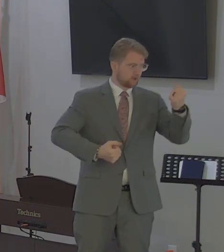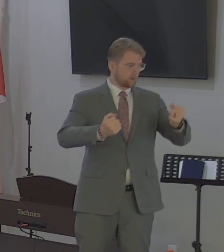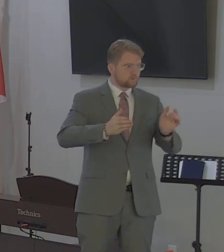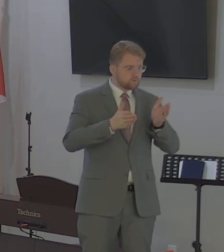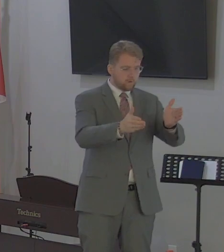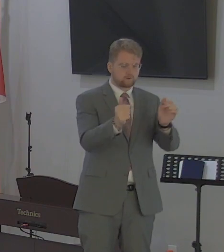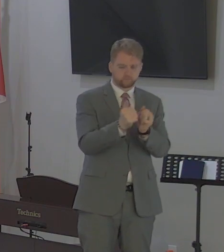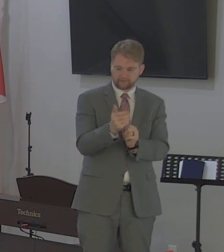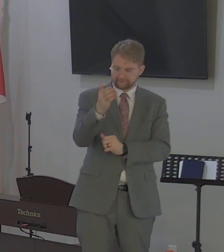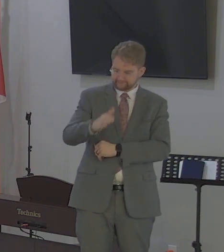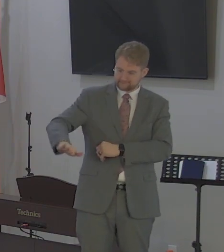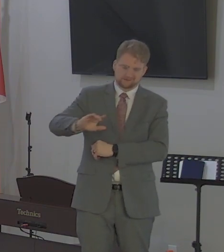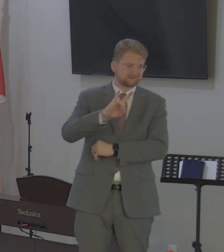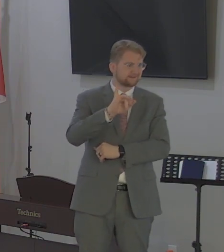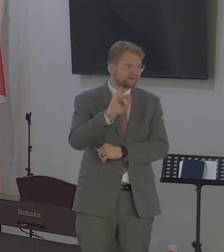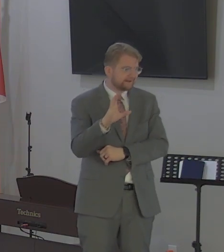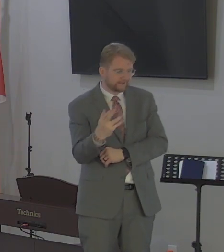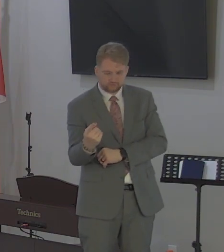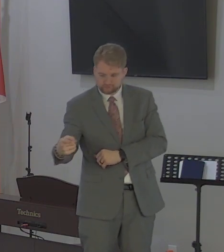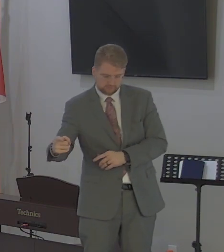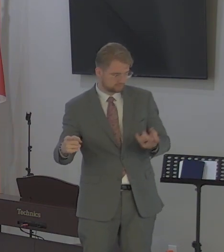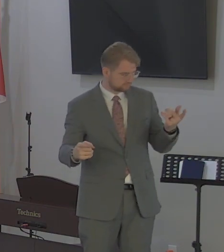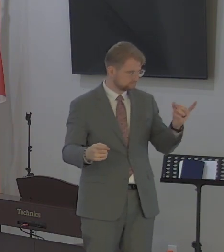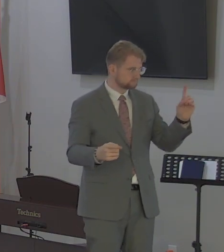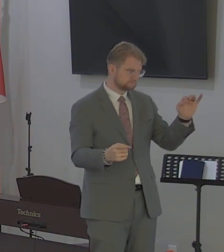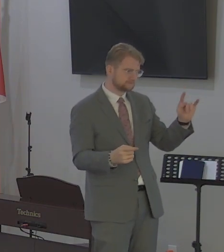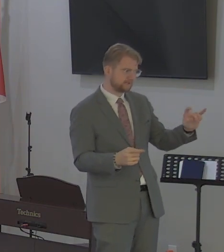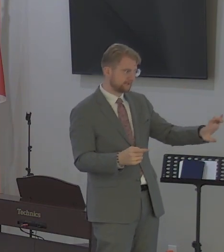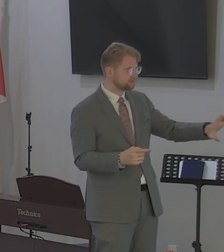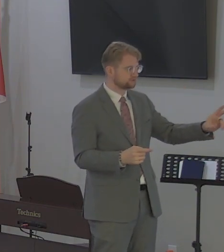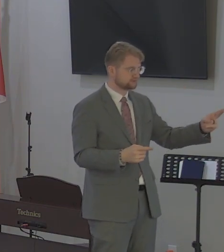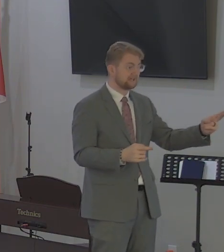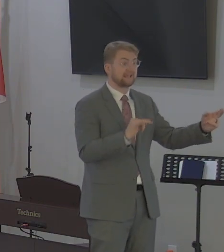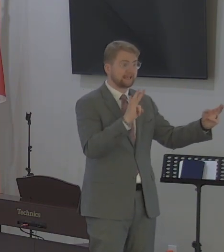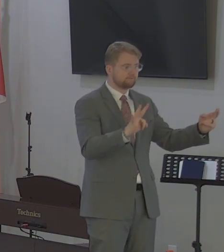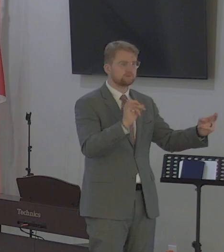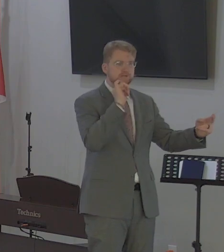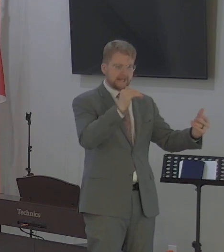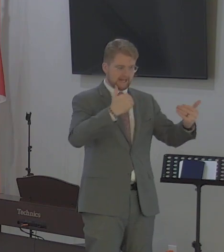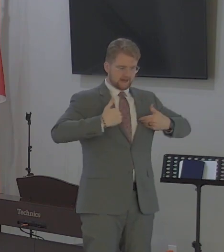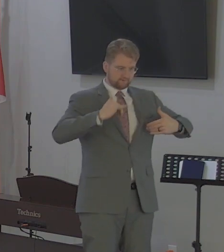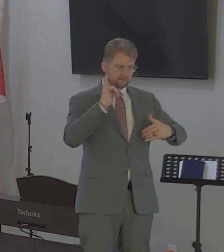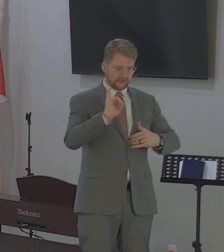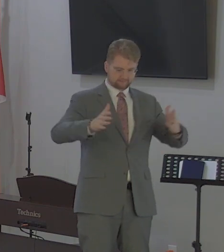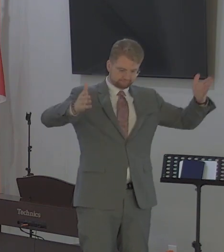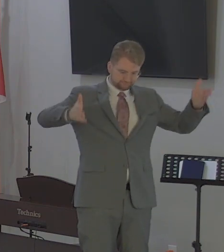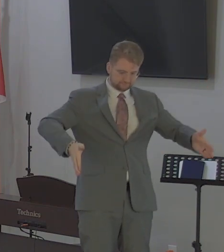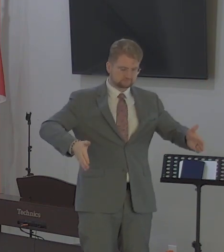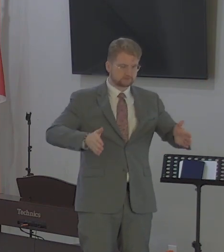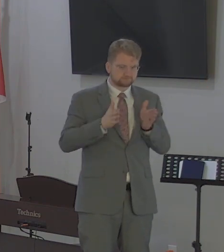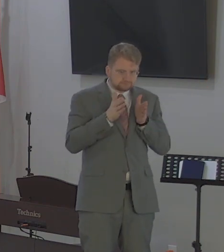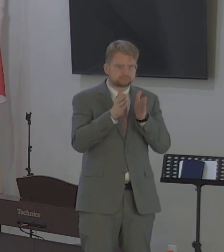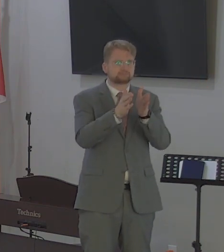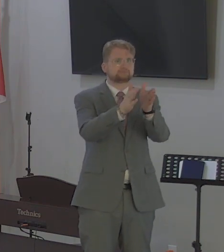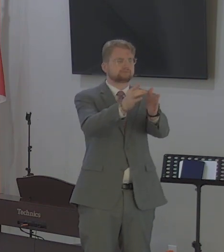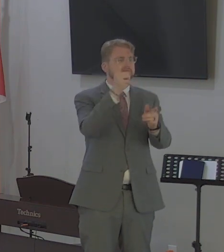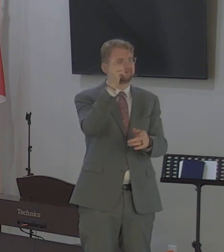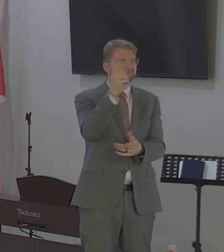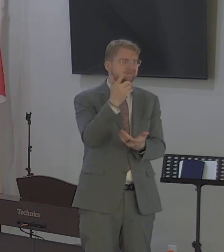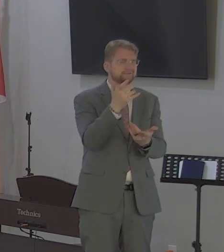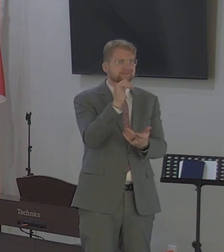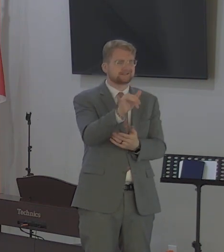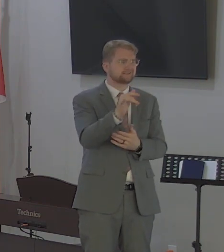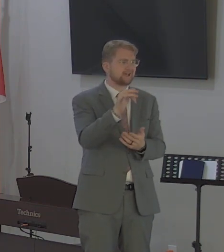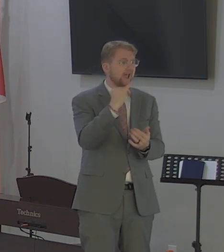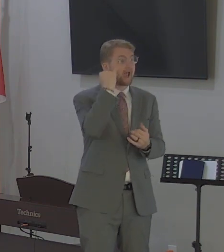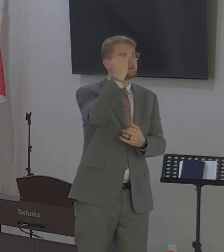complete freedom, no doubt, in this country, but there are limitations to that freedom. That would make sense. Hopefully, we would understand that. God did the exact